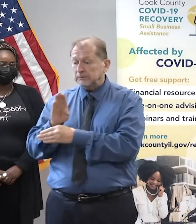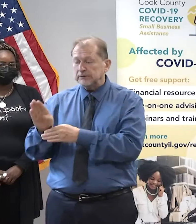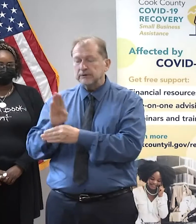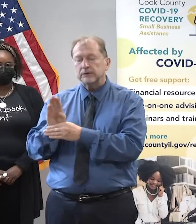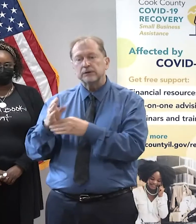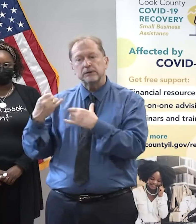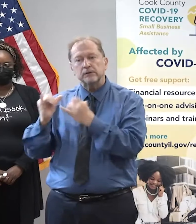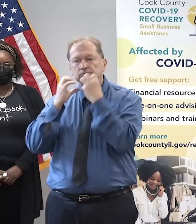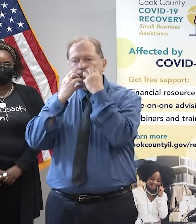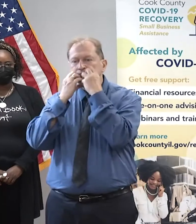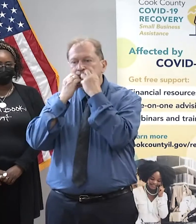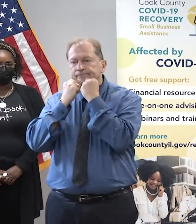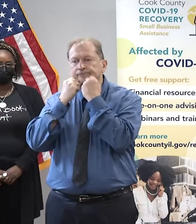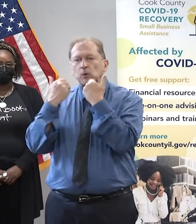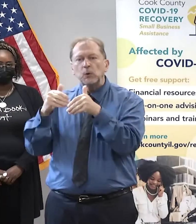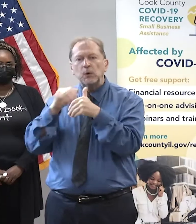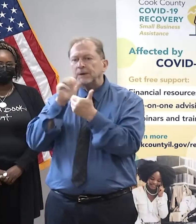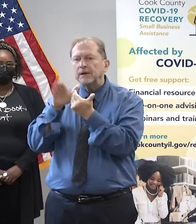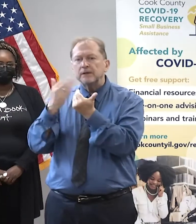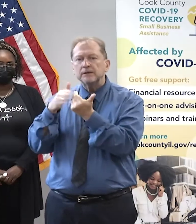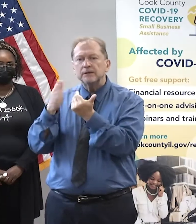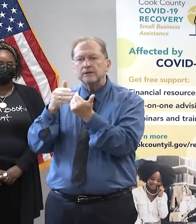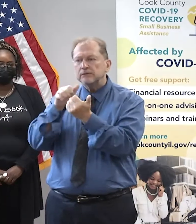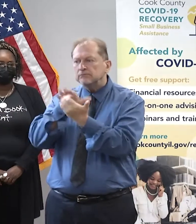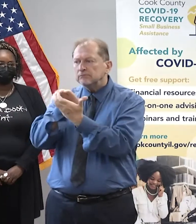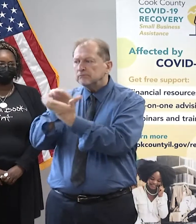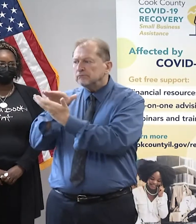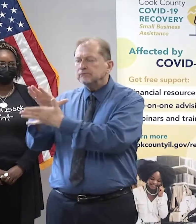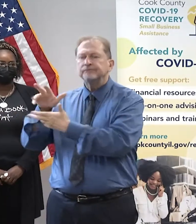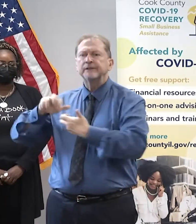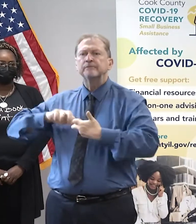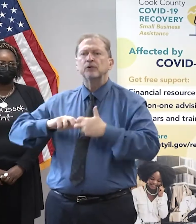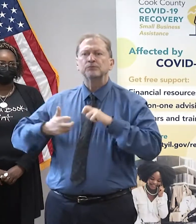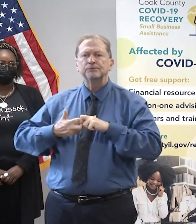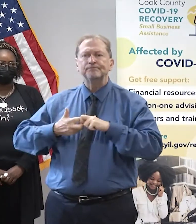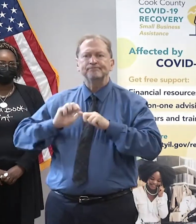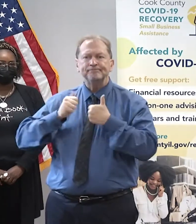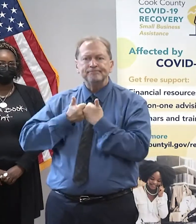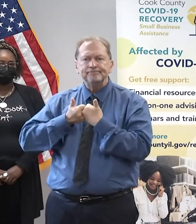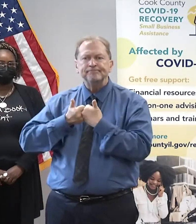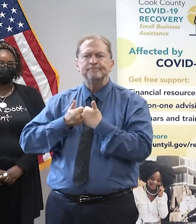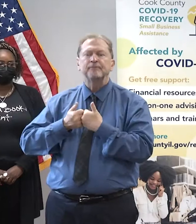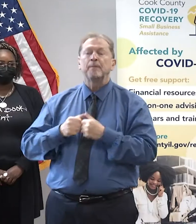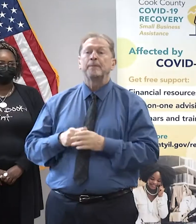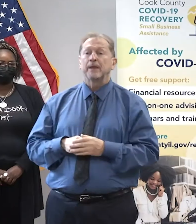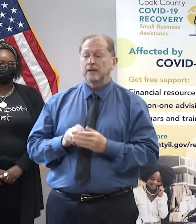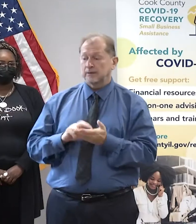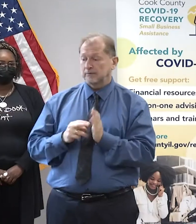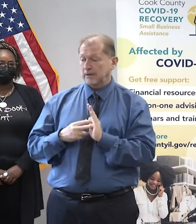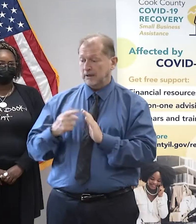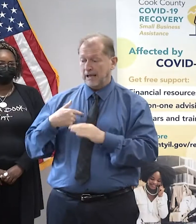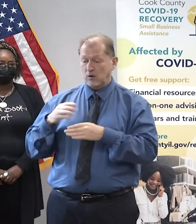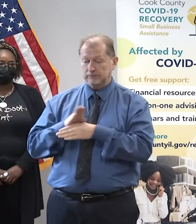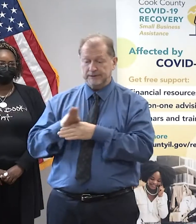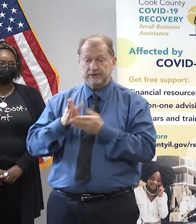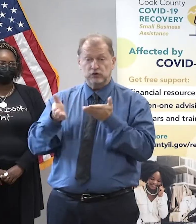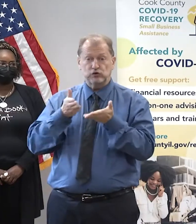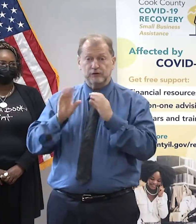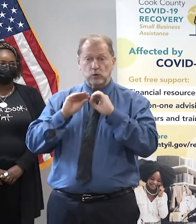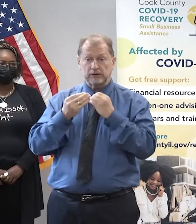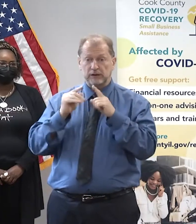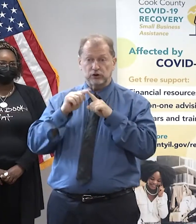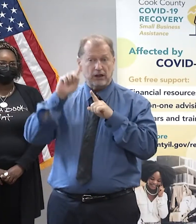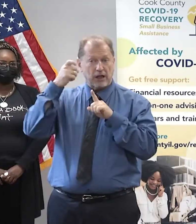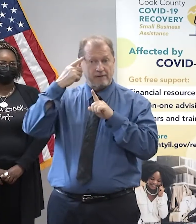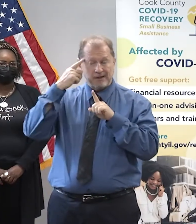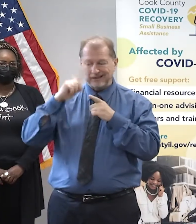are facing. And it further underscores the work being done through our network of business service organizations to